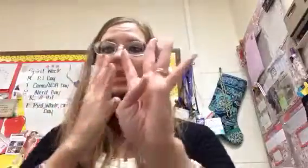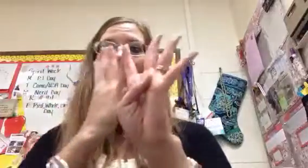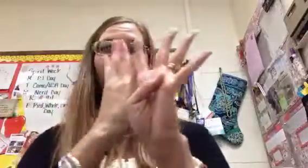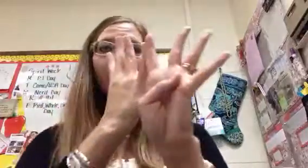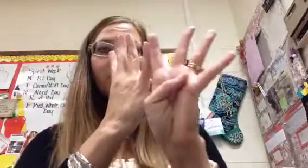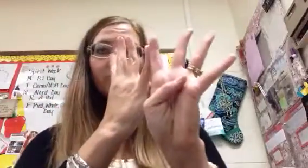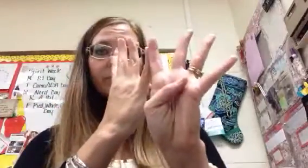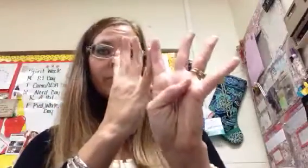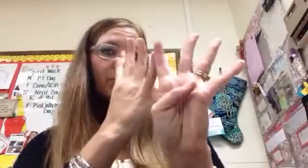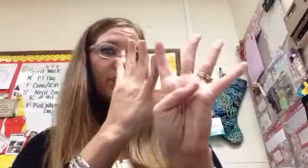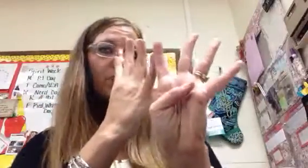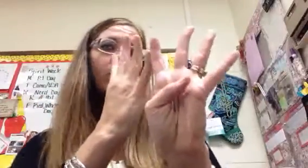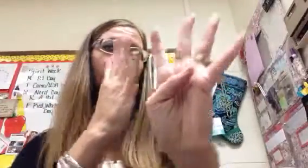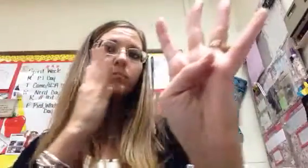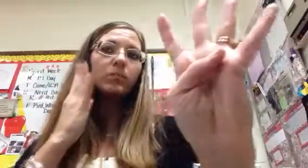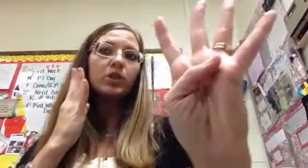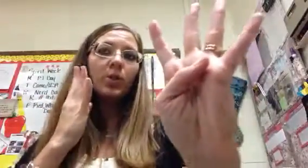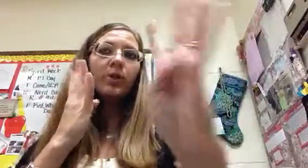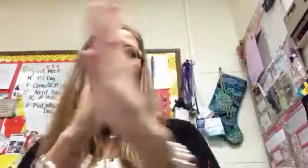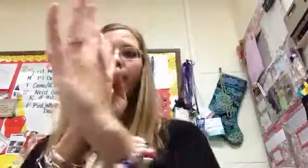line up, people, showing the line.